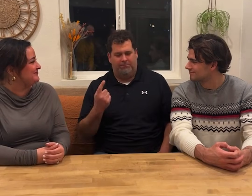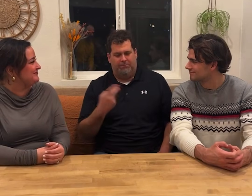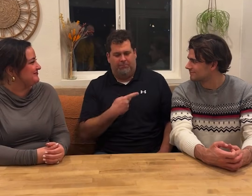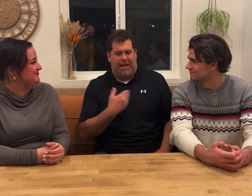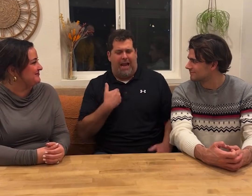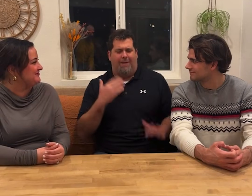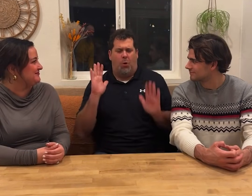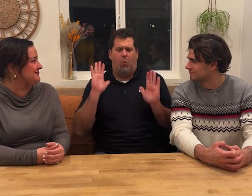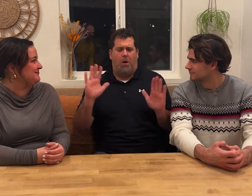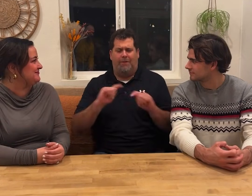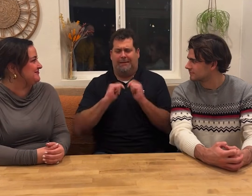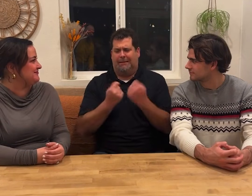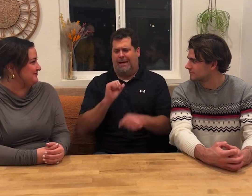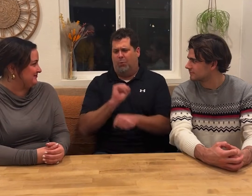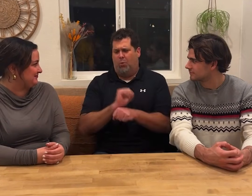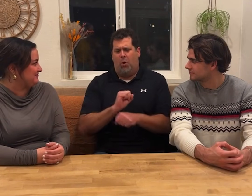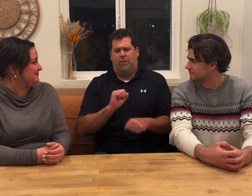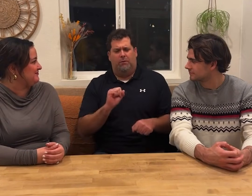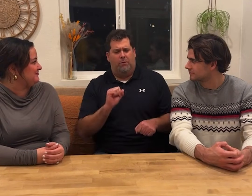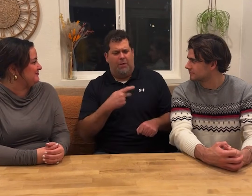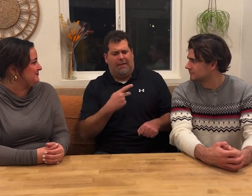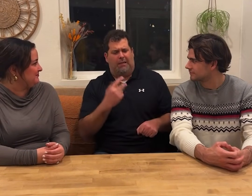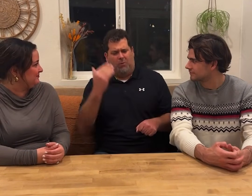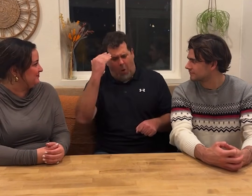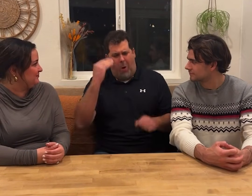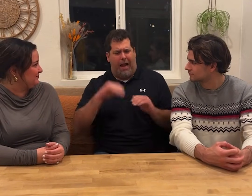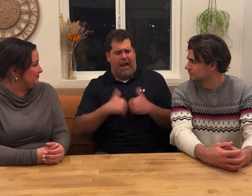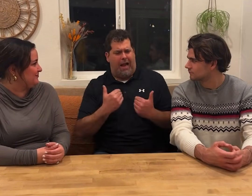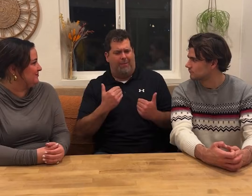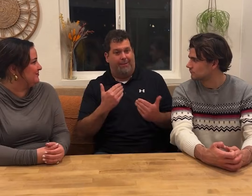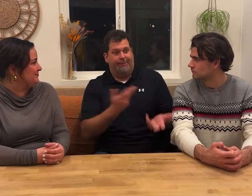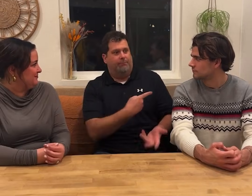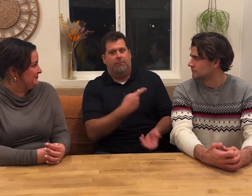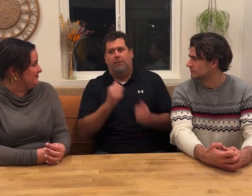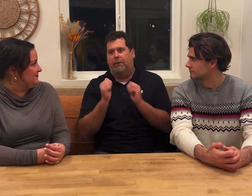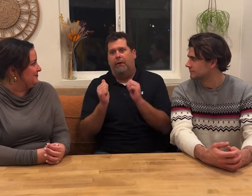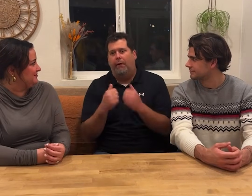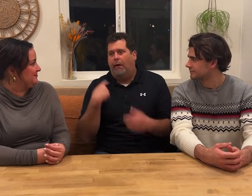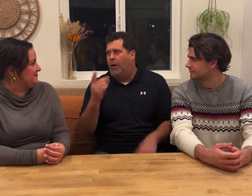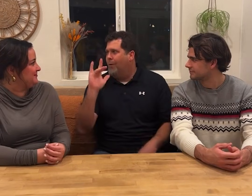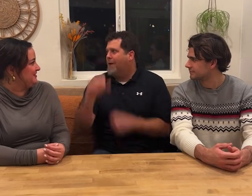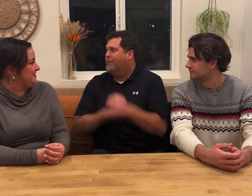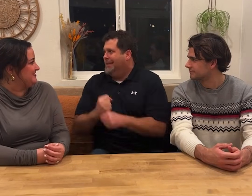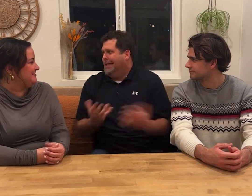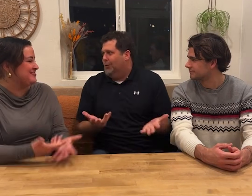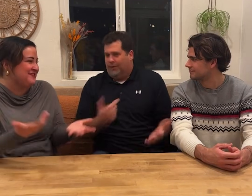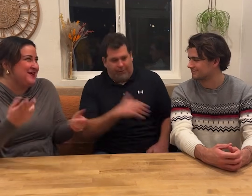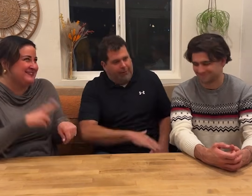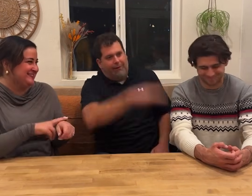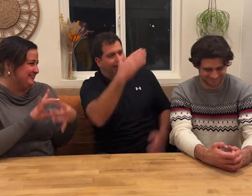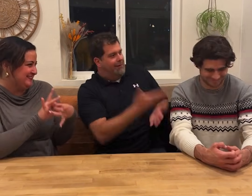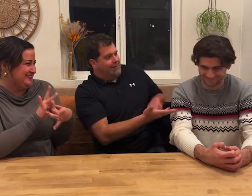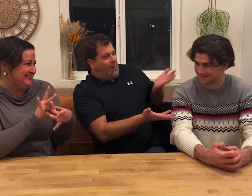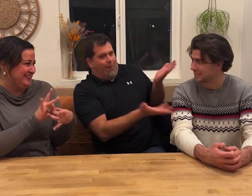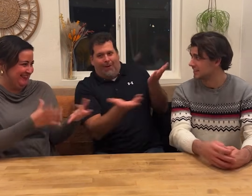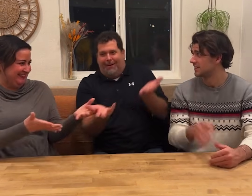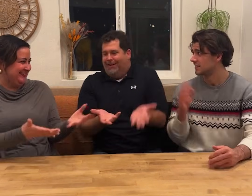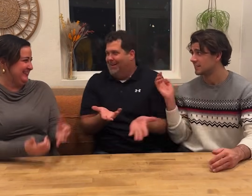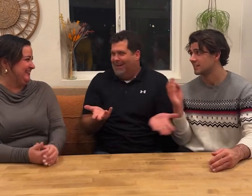And we had wonderful teamwork between the two of us. Obviously I've raised him. I've known